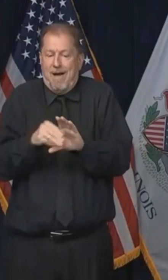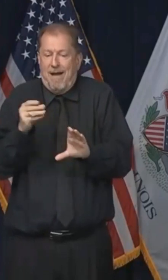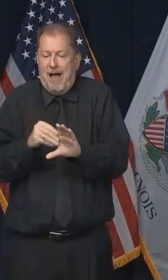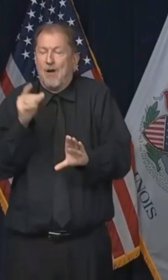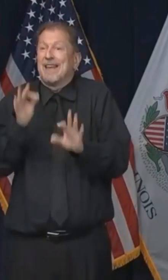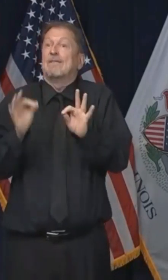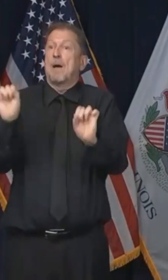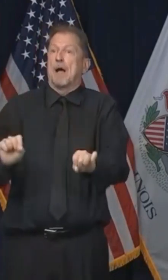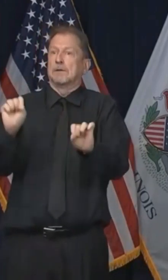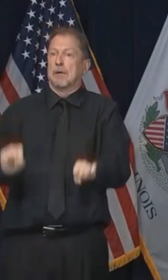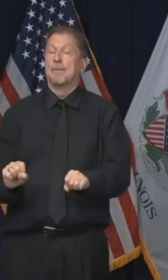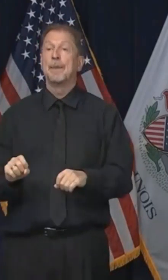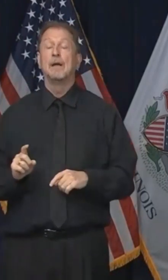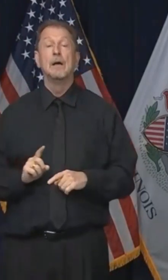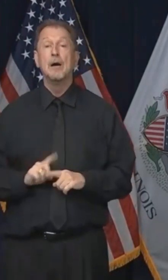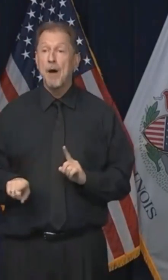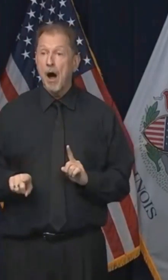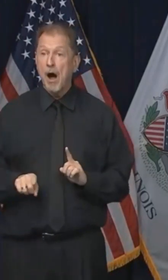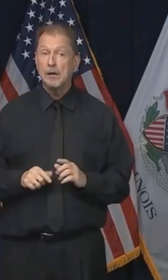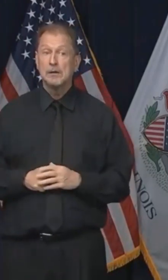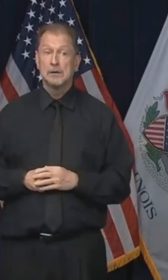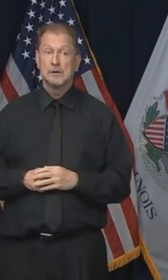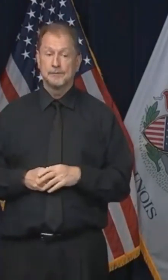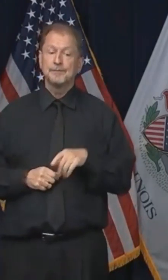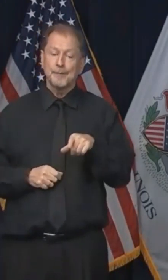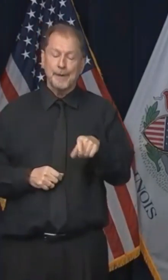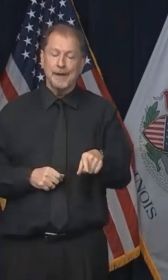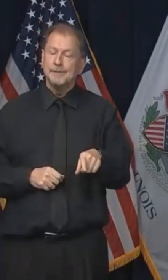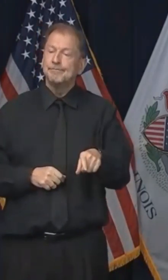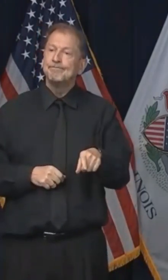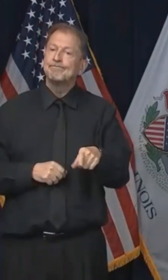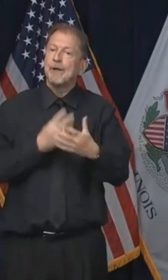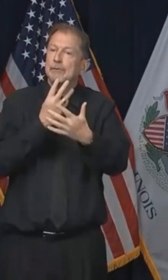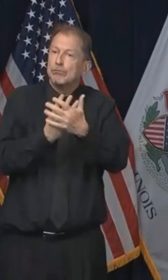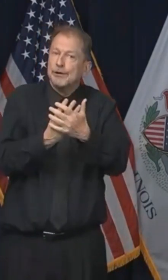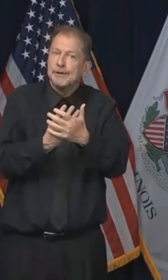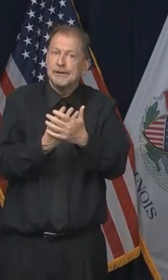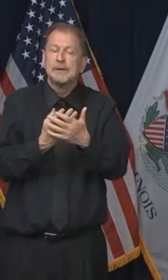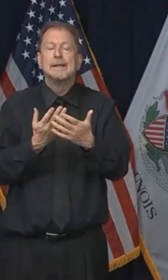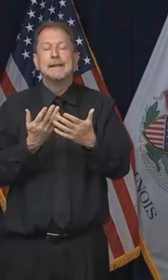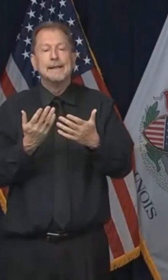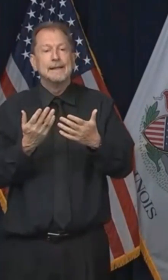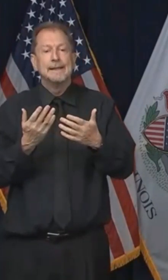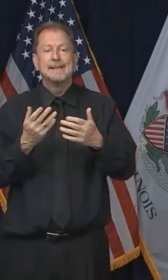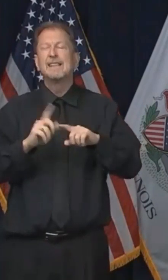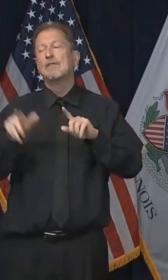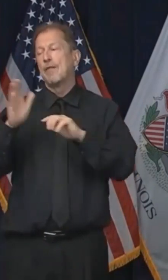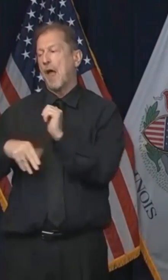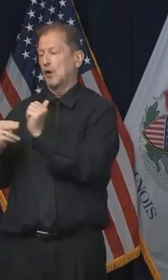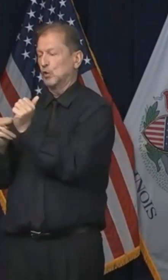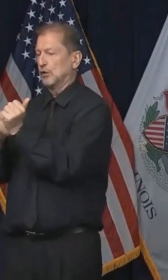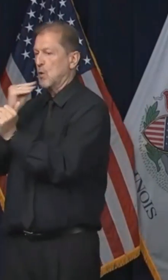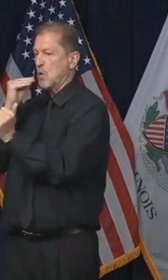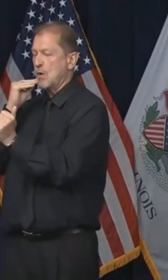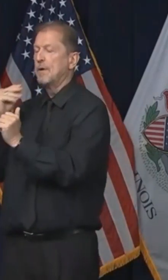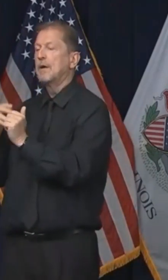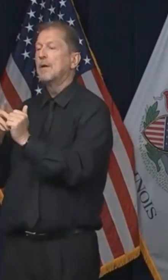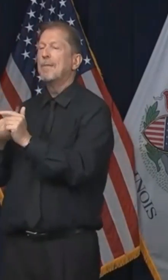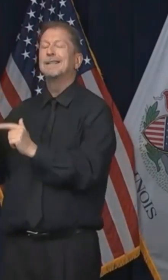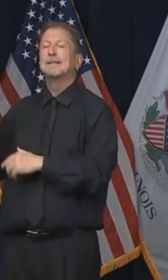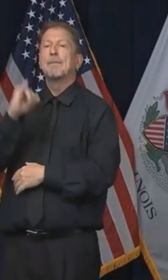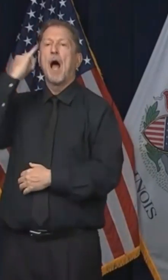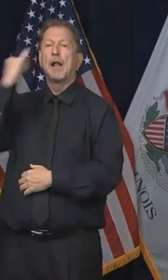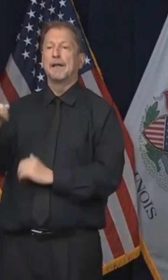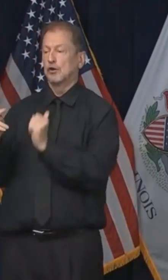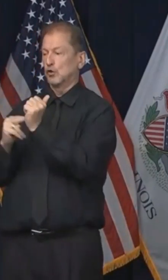these prisoners who do get, they're in a congregate setting. I want to remind you, it's different than a nursing home, but similar in a way, right, where